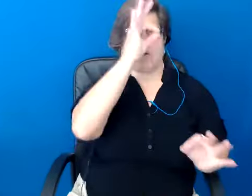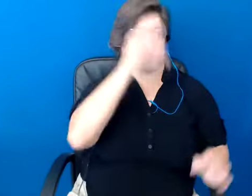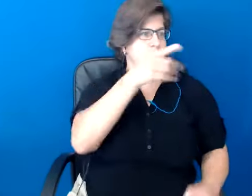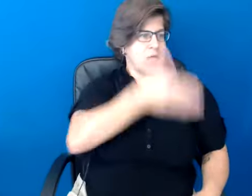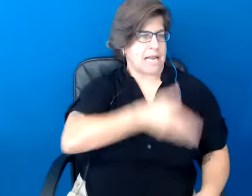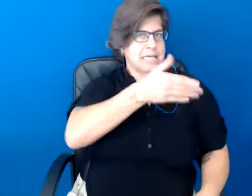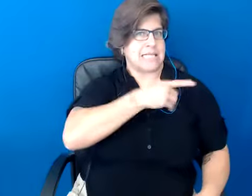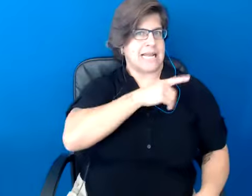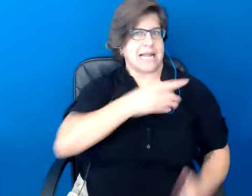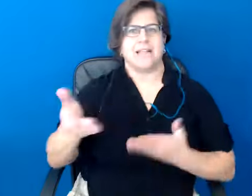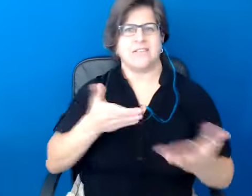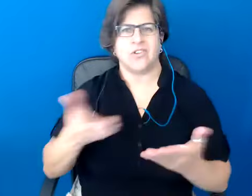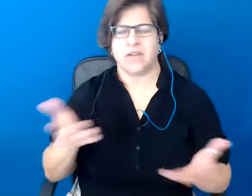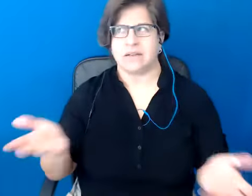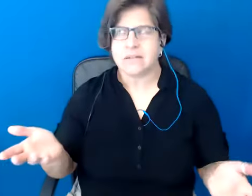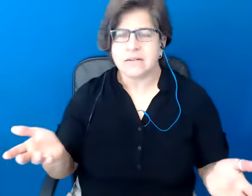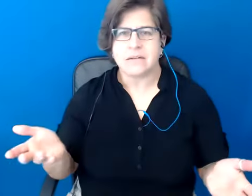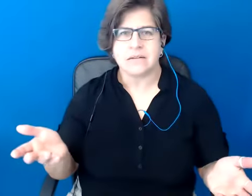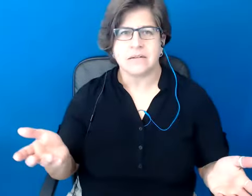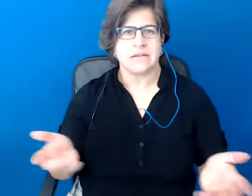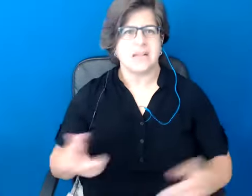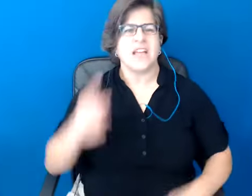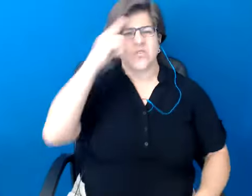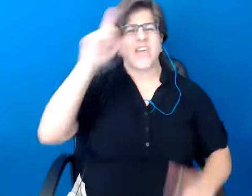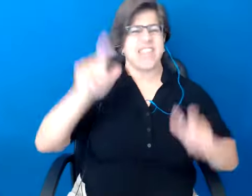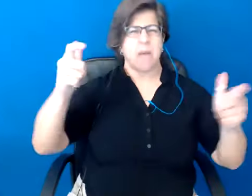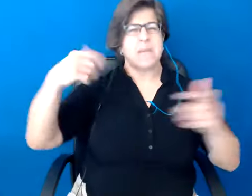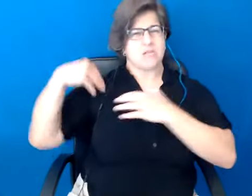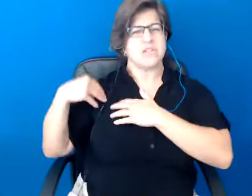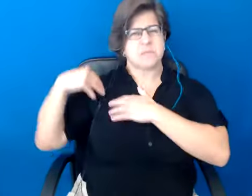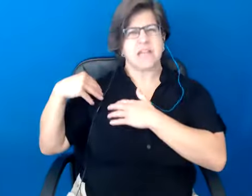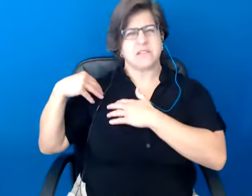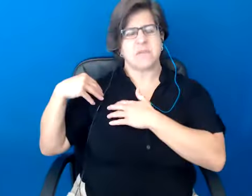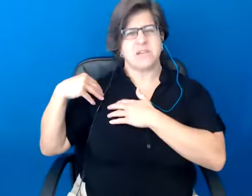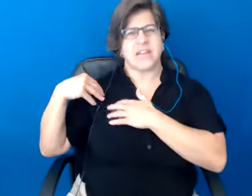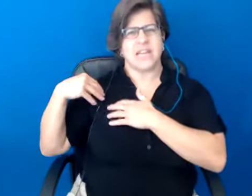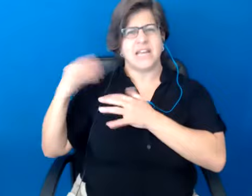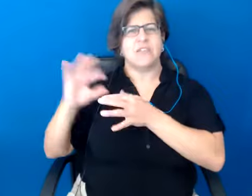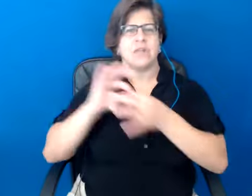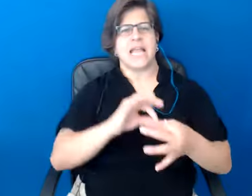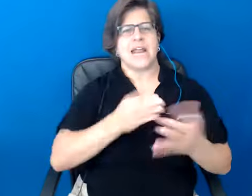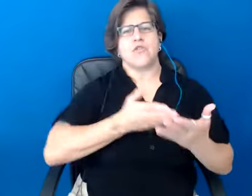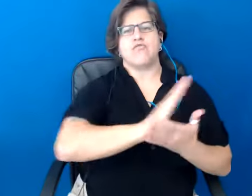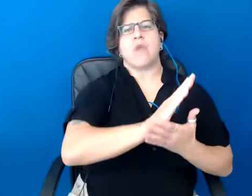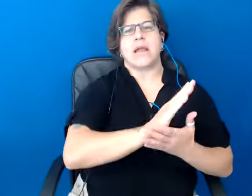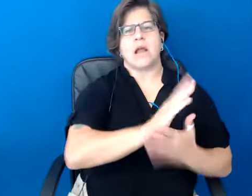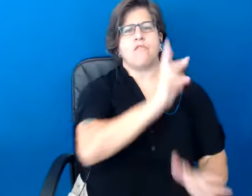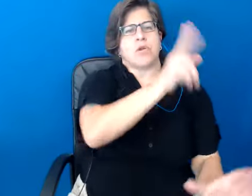but they have a delegate that they don't know that's serving their. So I think that a